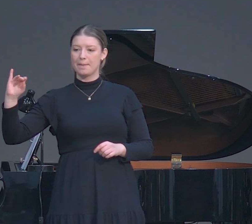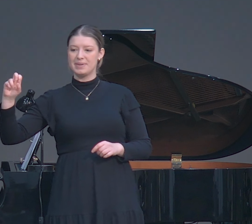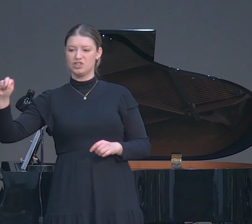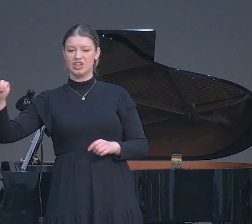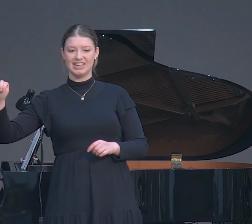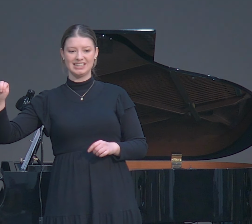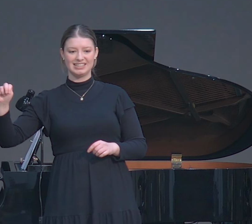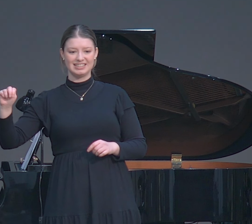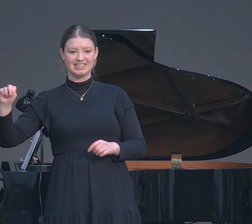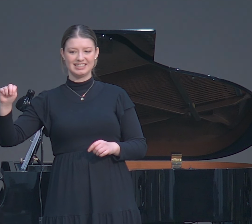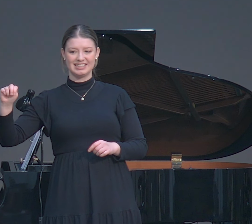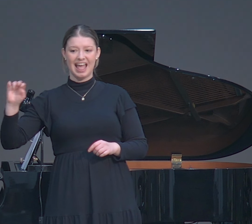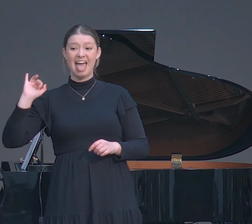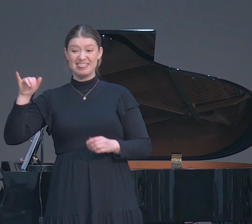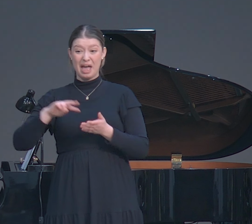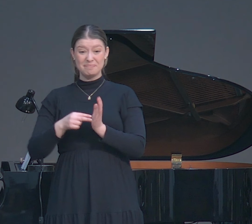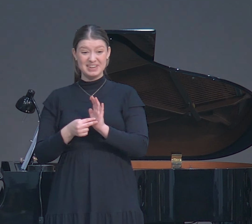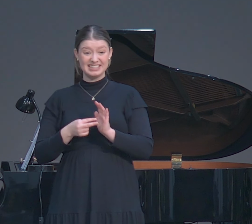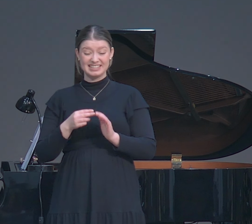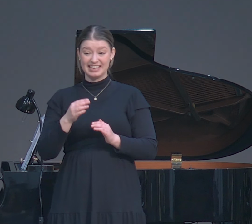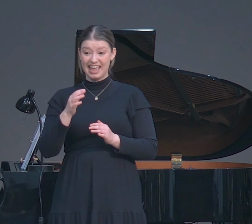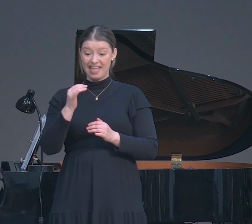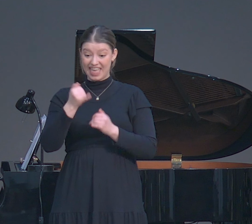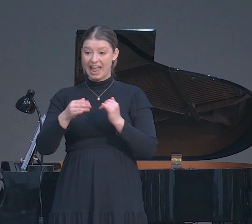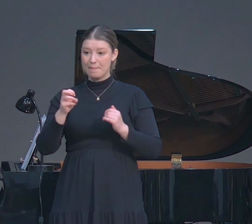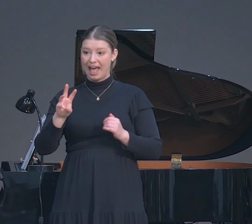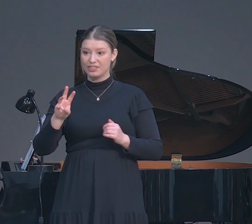that extends to us as well at the end of Matthew's gospel.